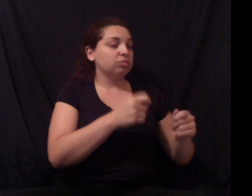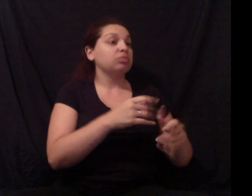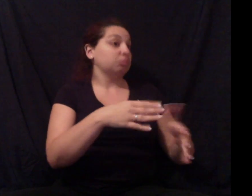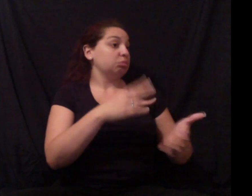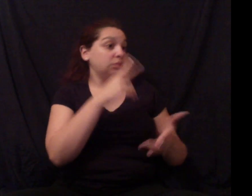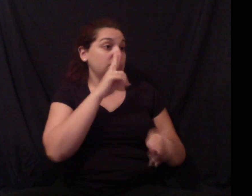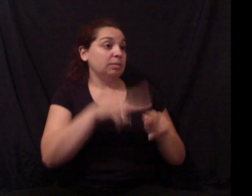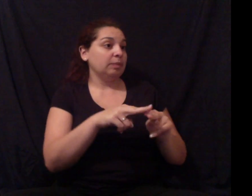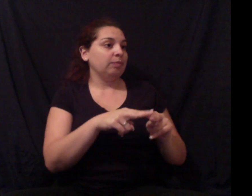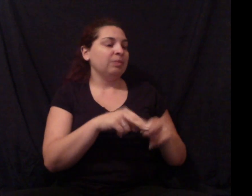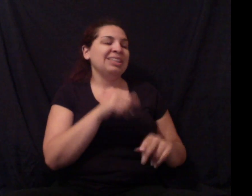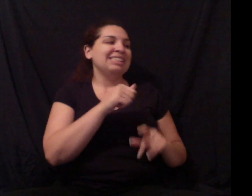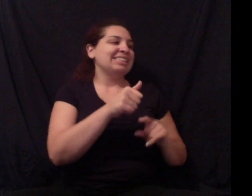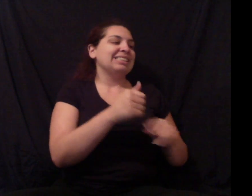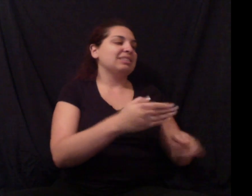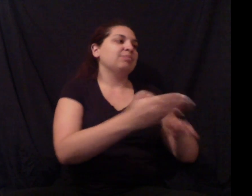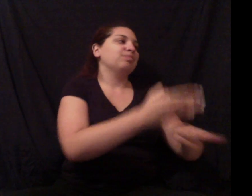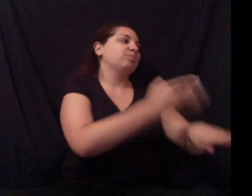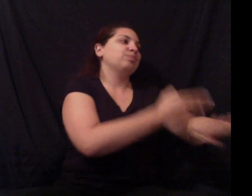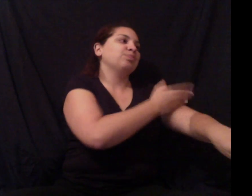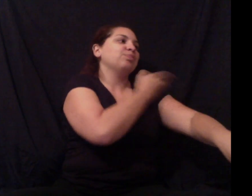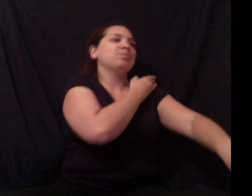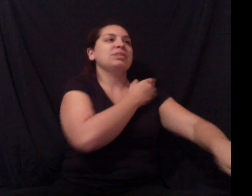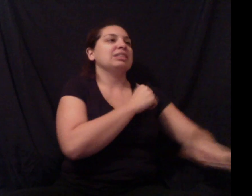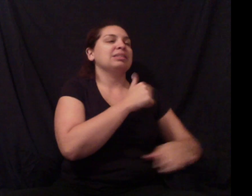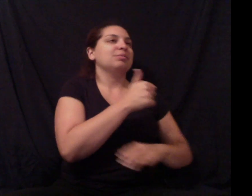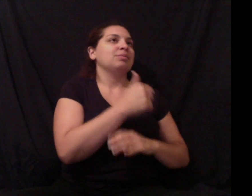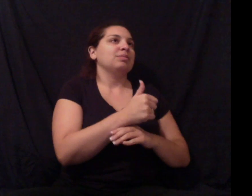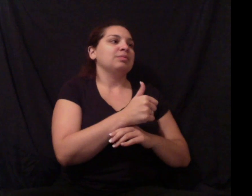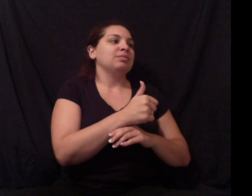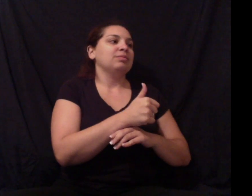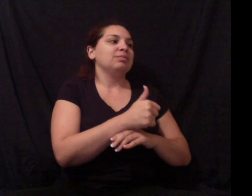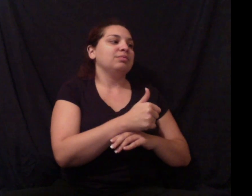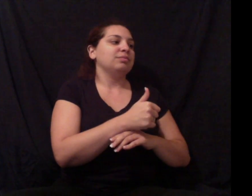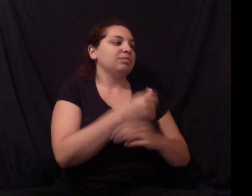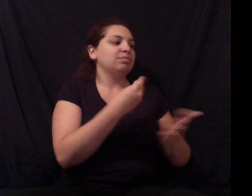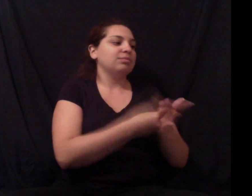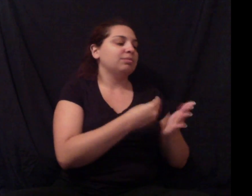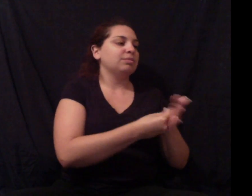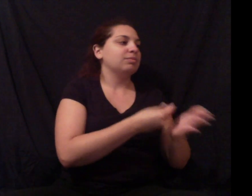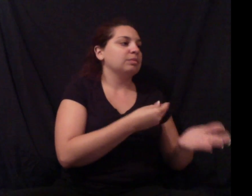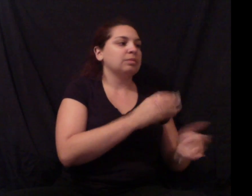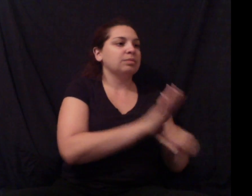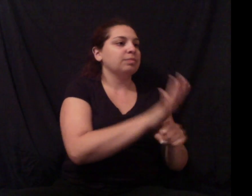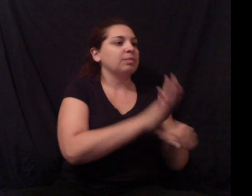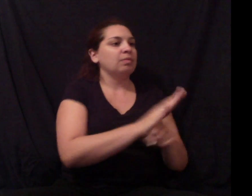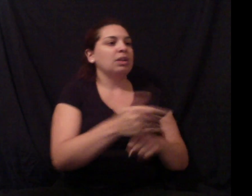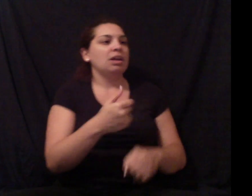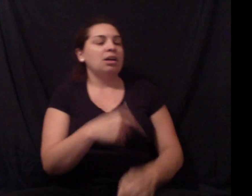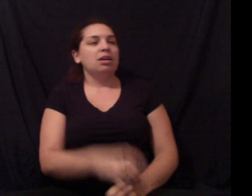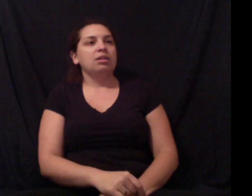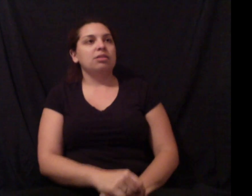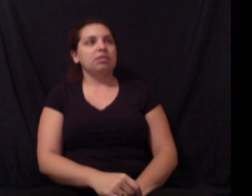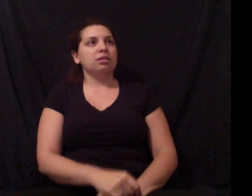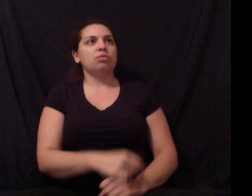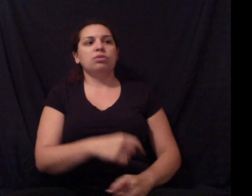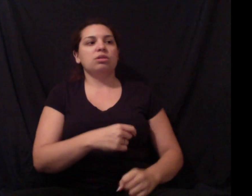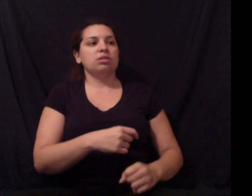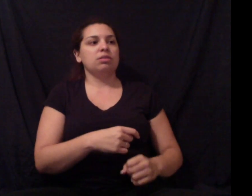but it was never growing enough to be an actual career, because there just aren't enough aspiring drummers. My brother's a guitar